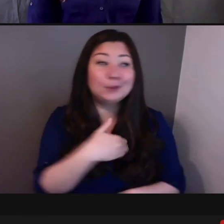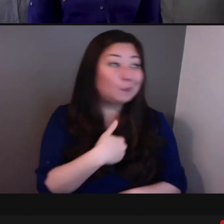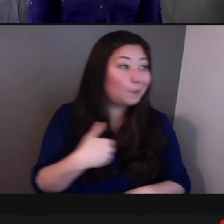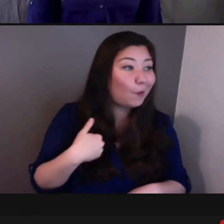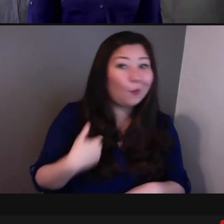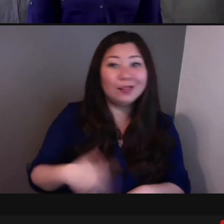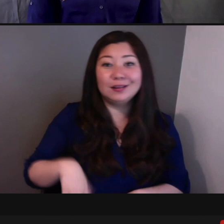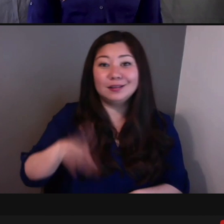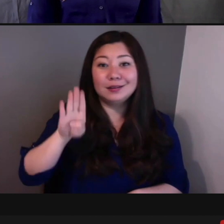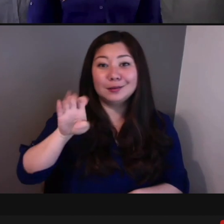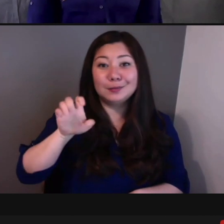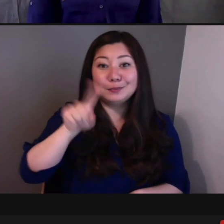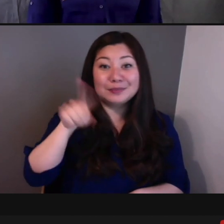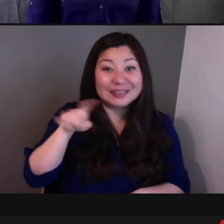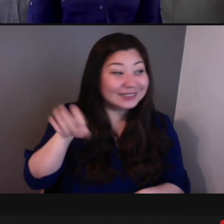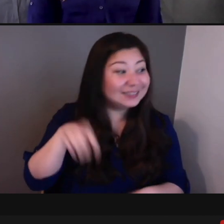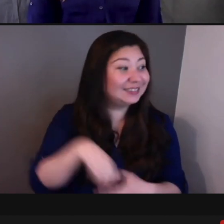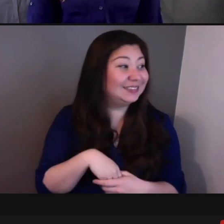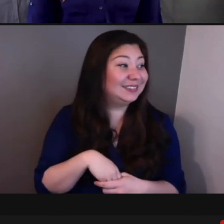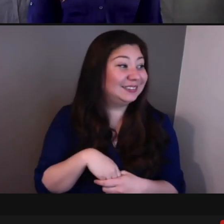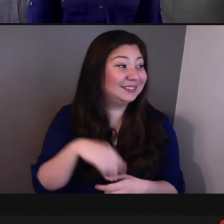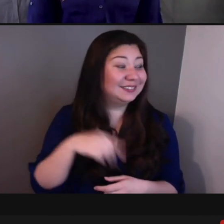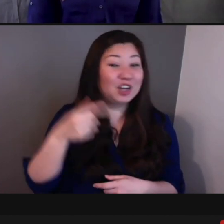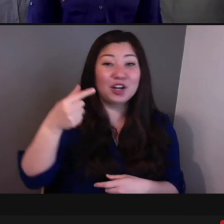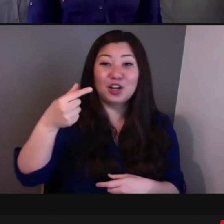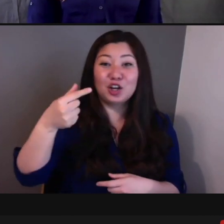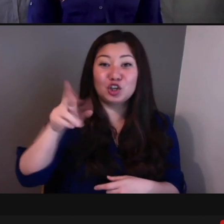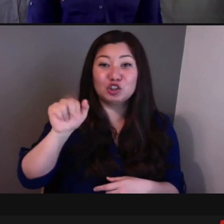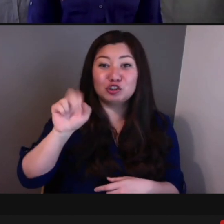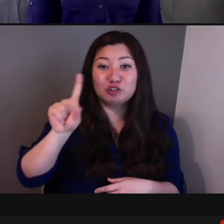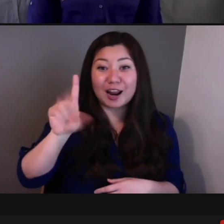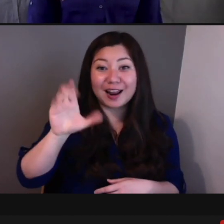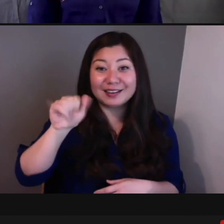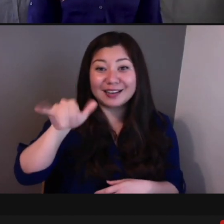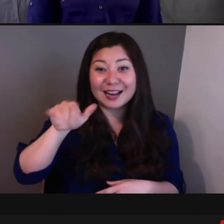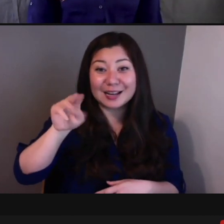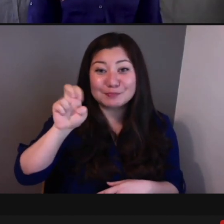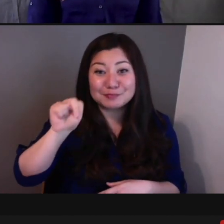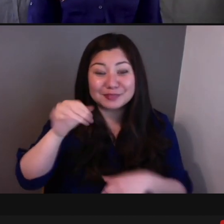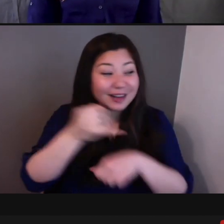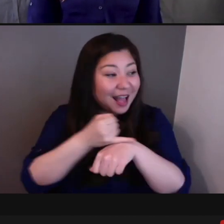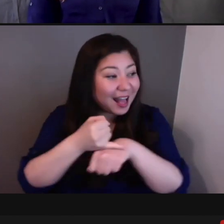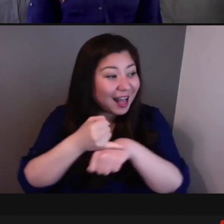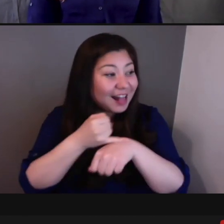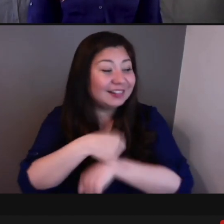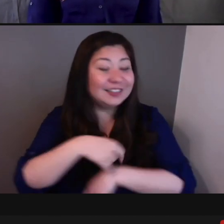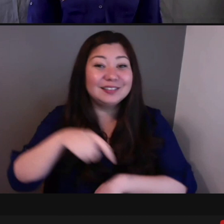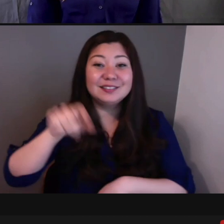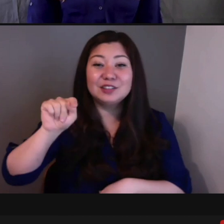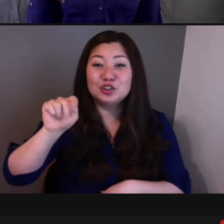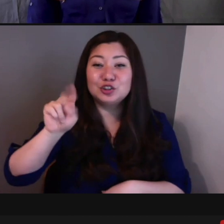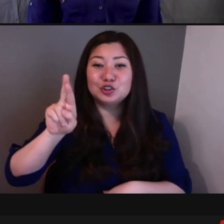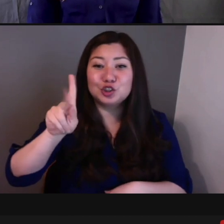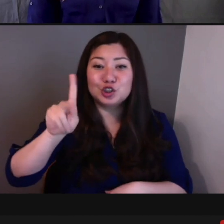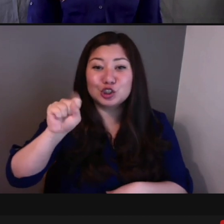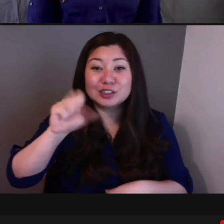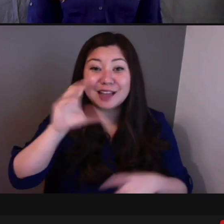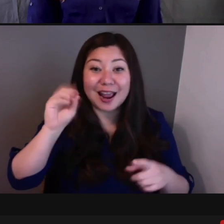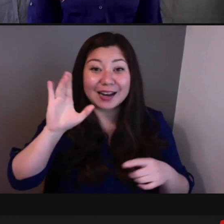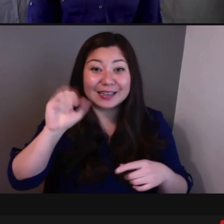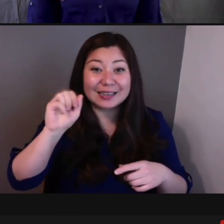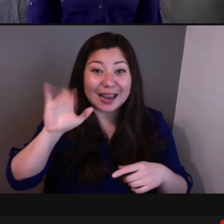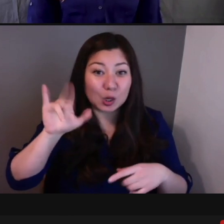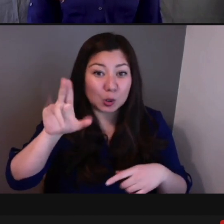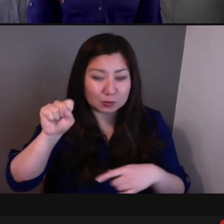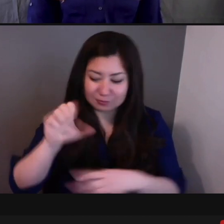that Dr. Spiker Barbara might have been interested. So I asked her and she said, yeah, sure, why not? So we decided to go.